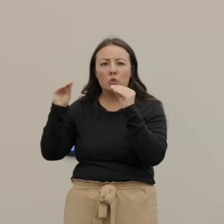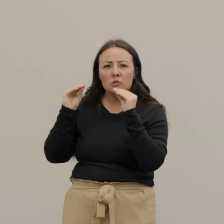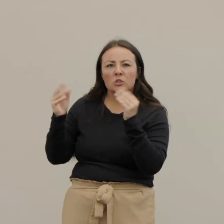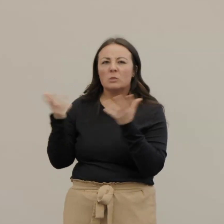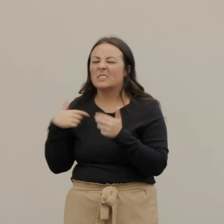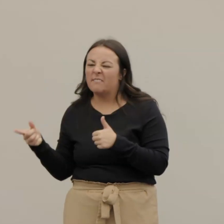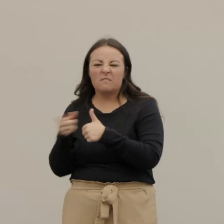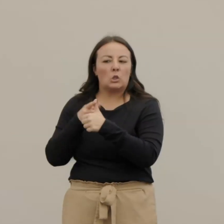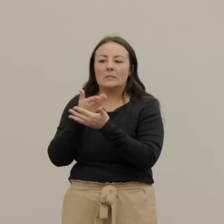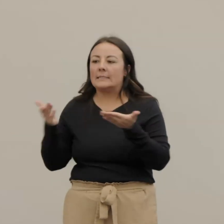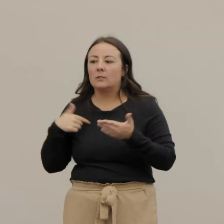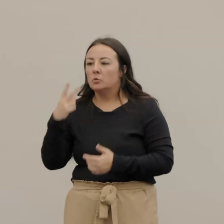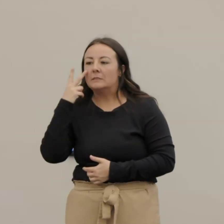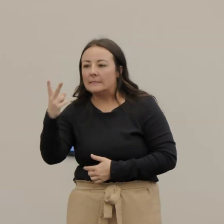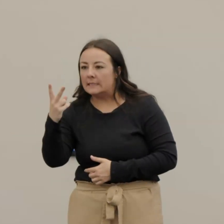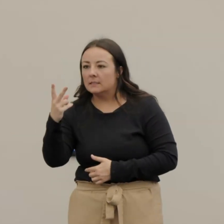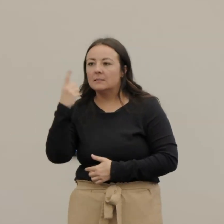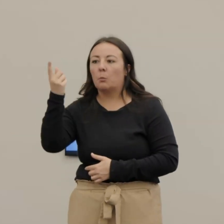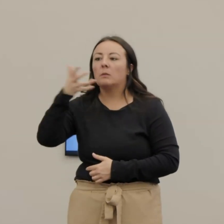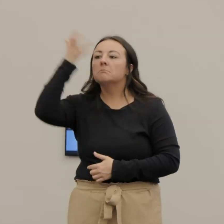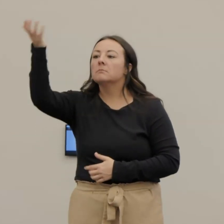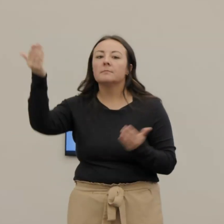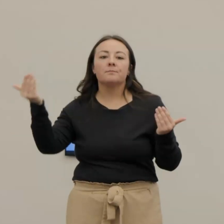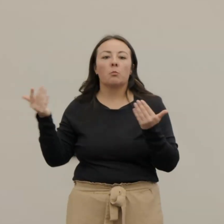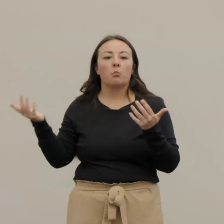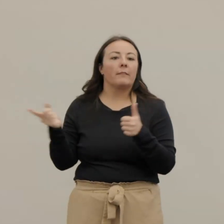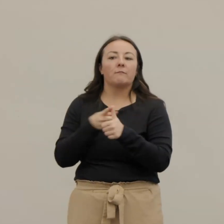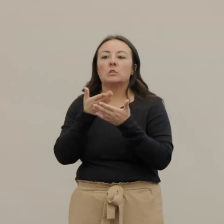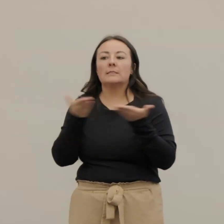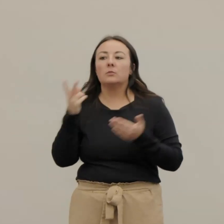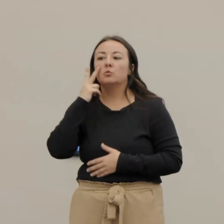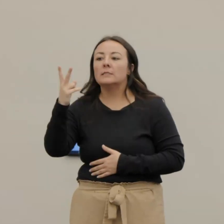you see somebody yell out? What's the first thing that draws your eye?